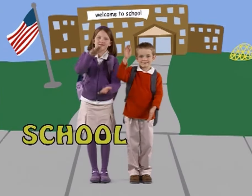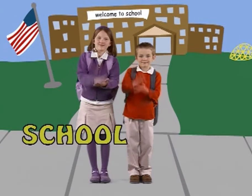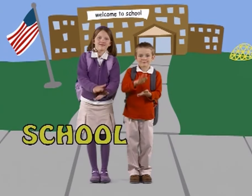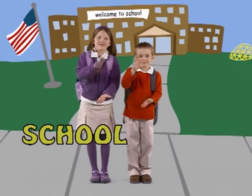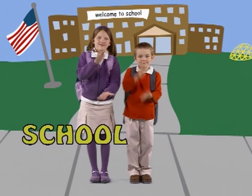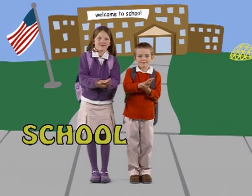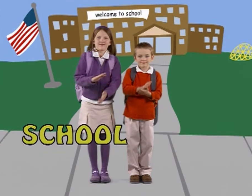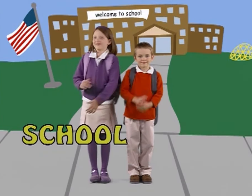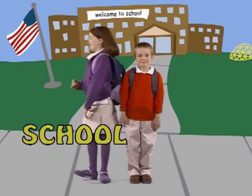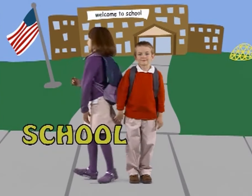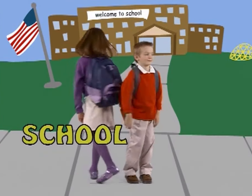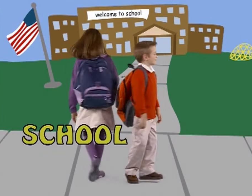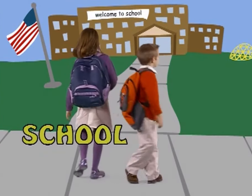school.